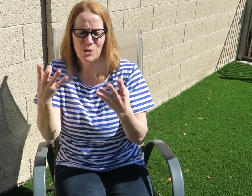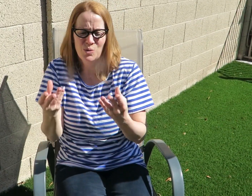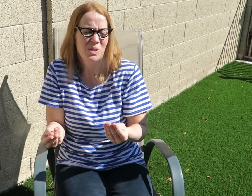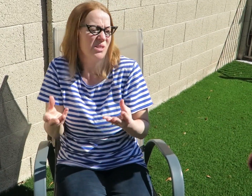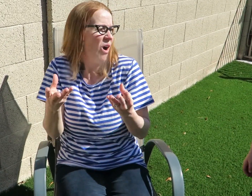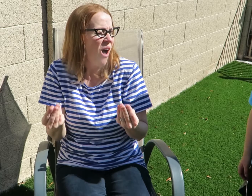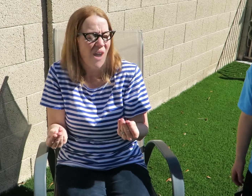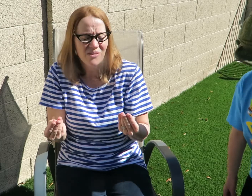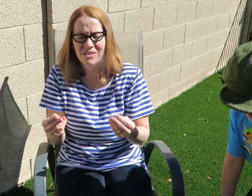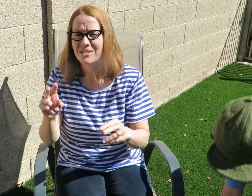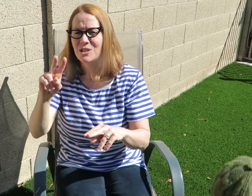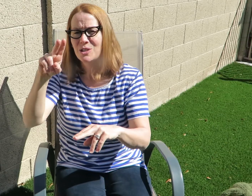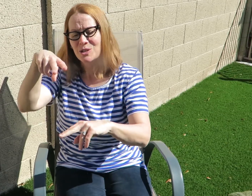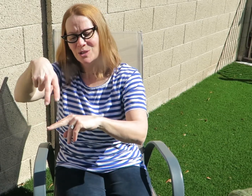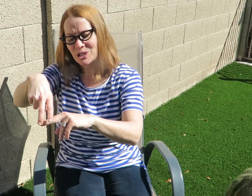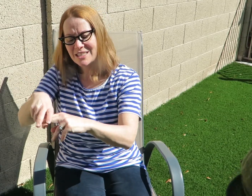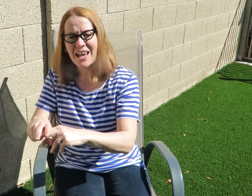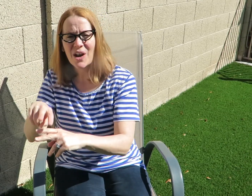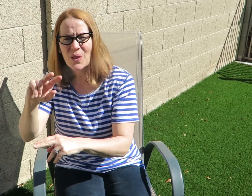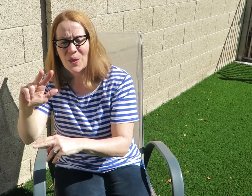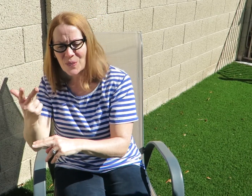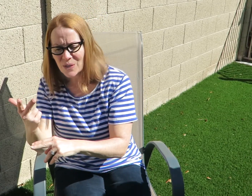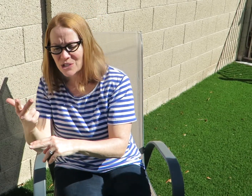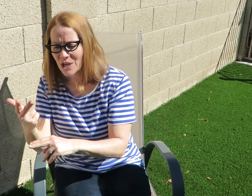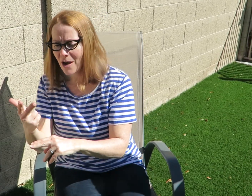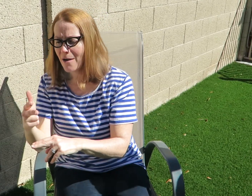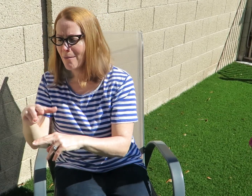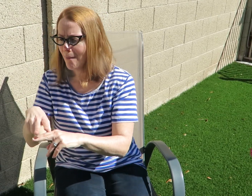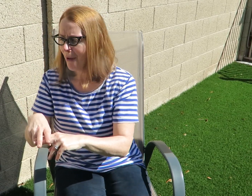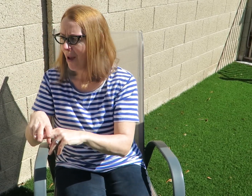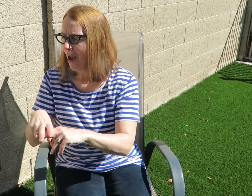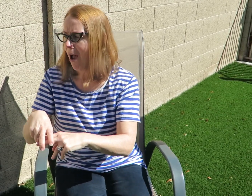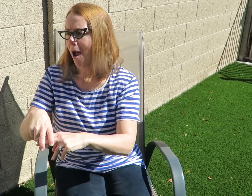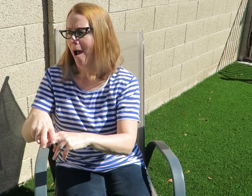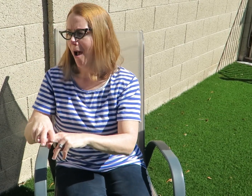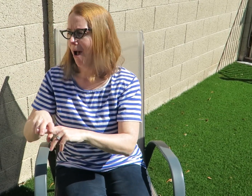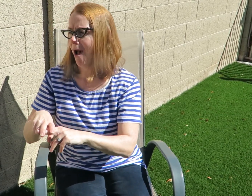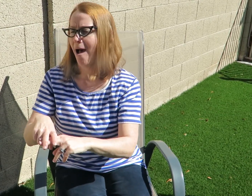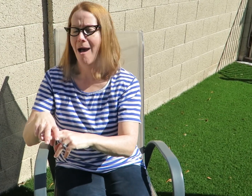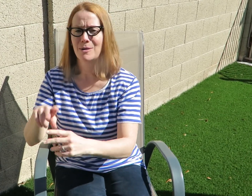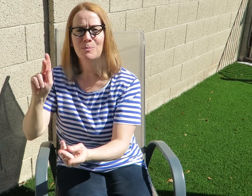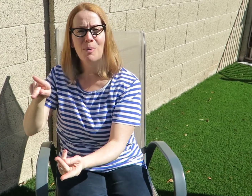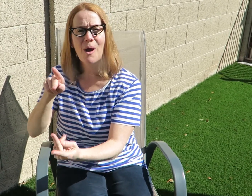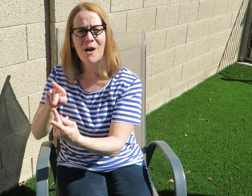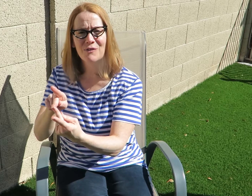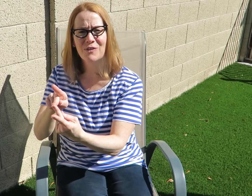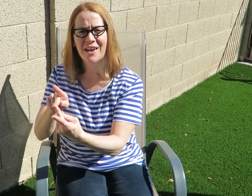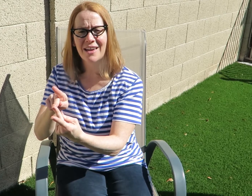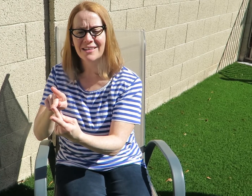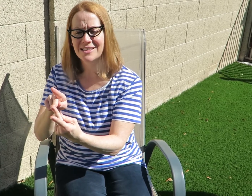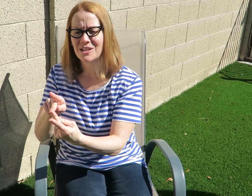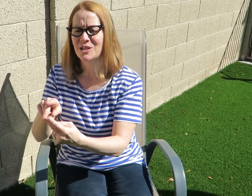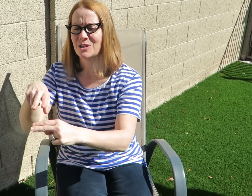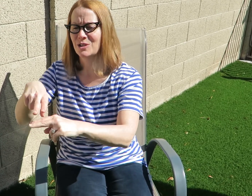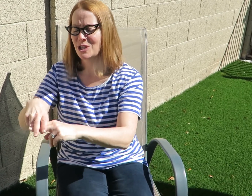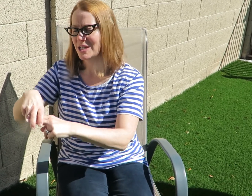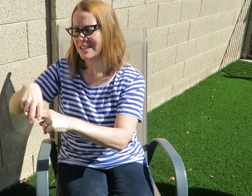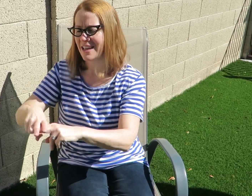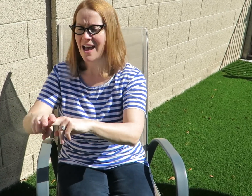too soft. So she sat on the third chair. Ah, perfect. So she sat